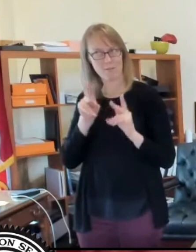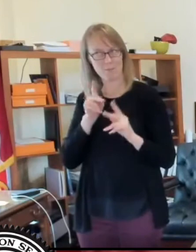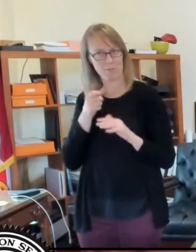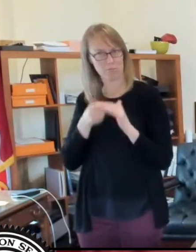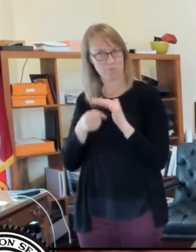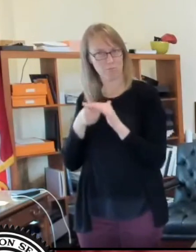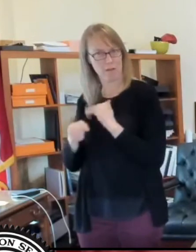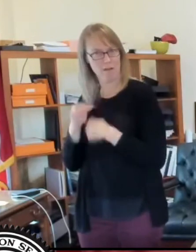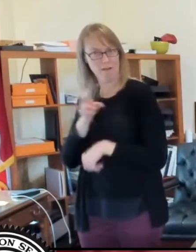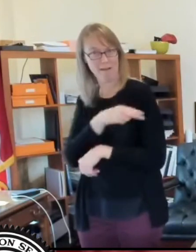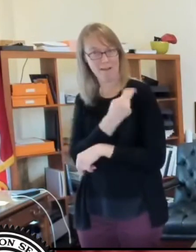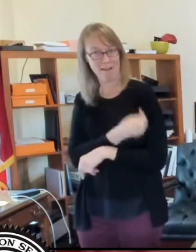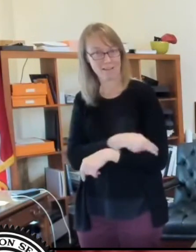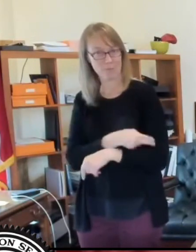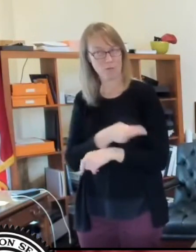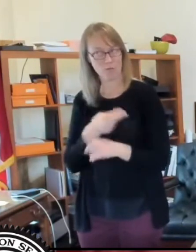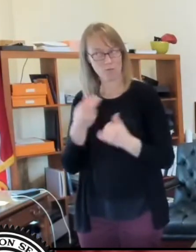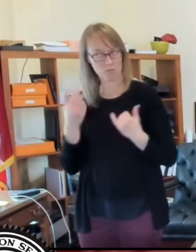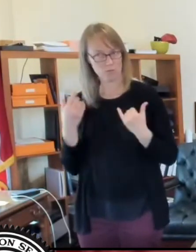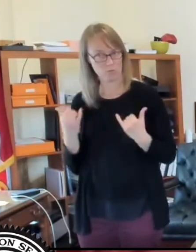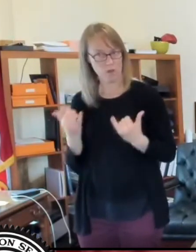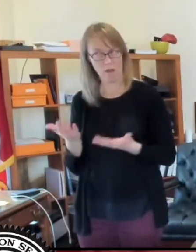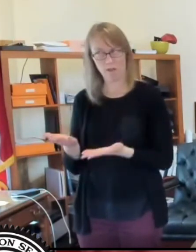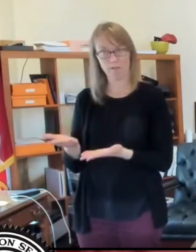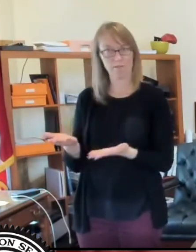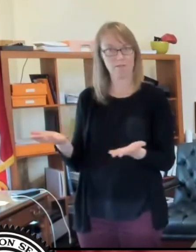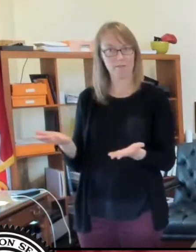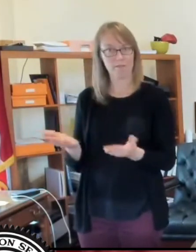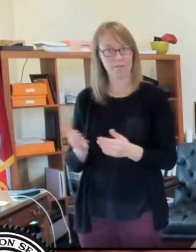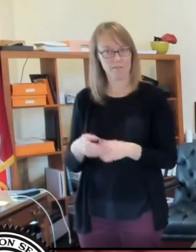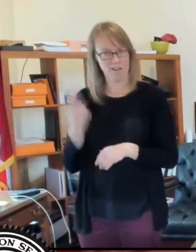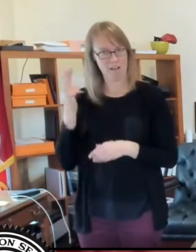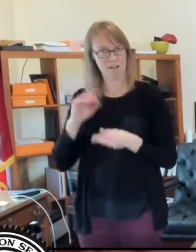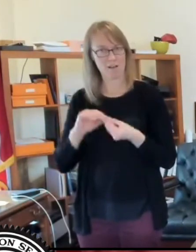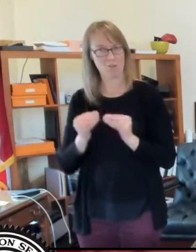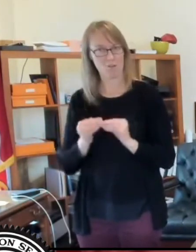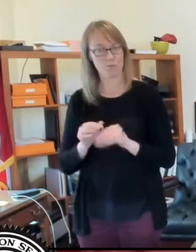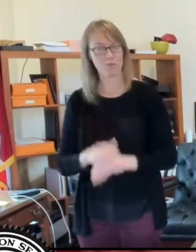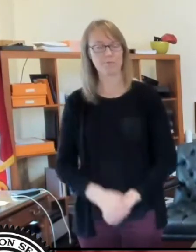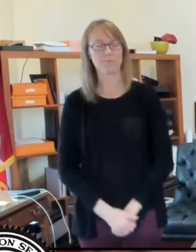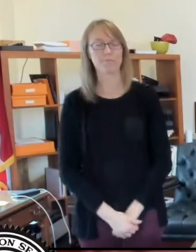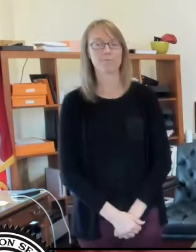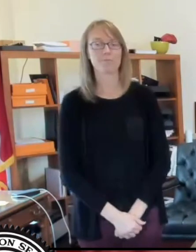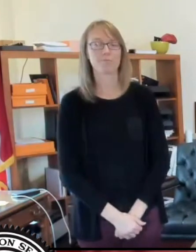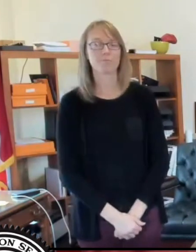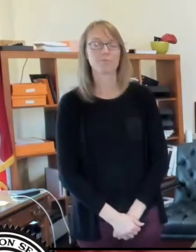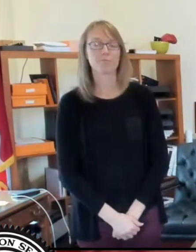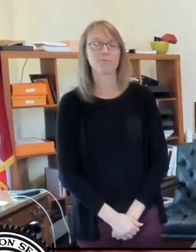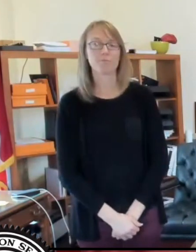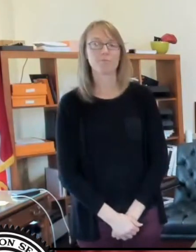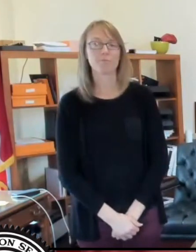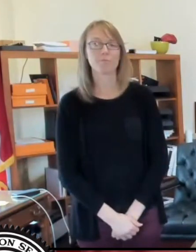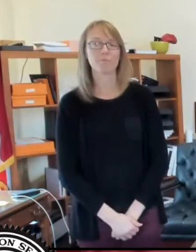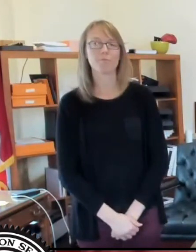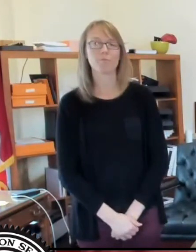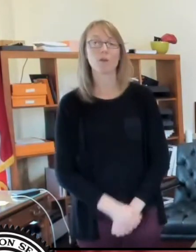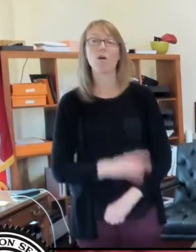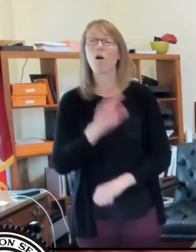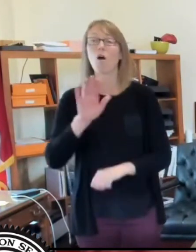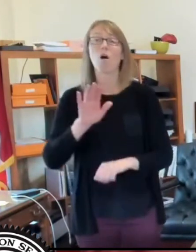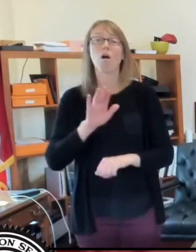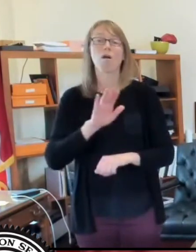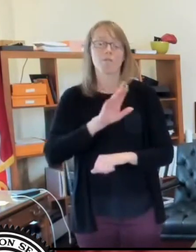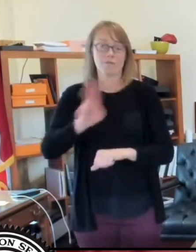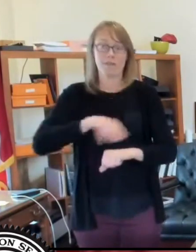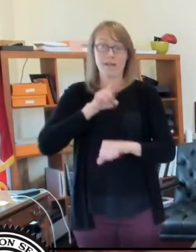out the vaccine is a nationwide effort, as well as from nationwide to state to the